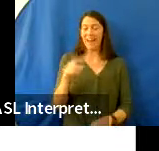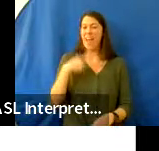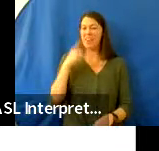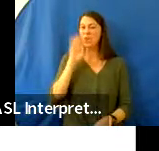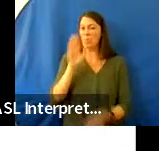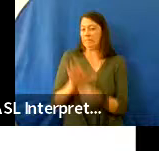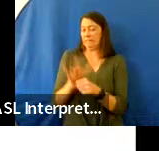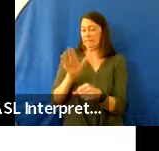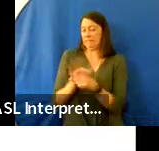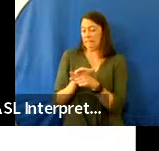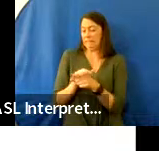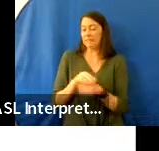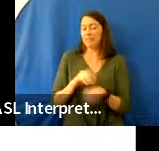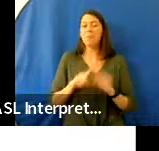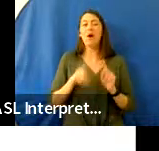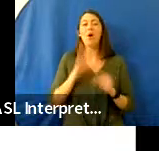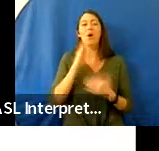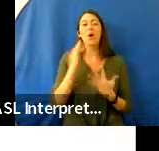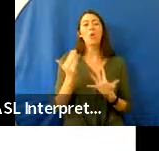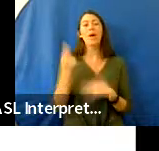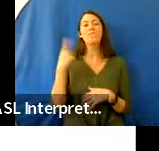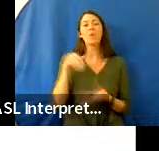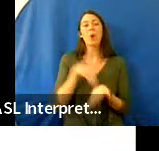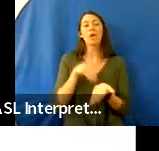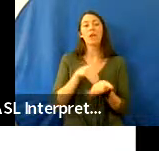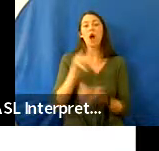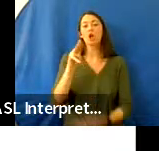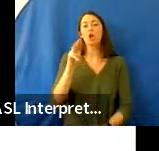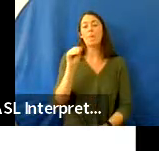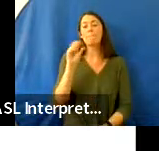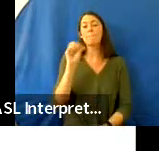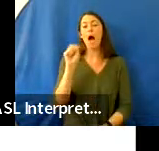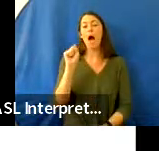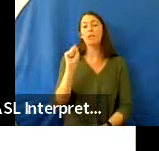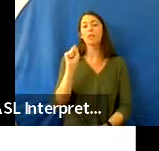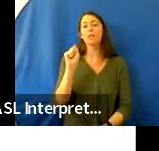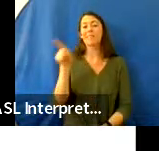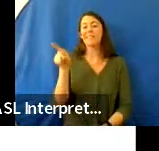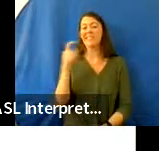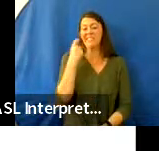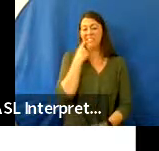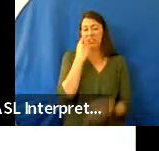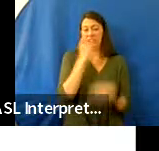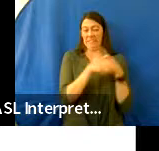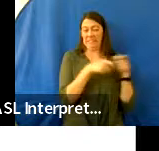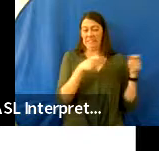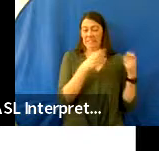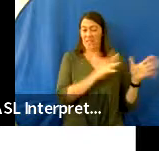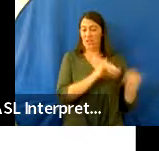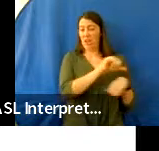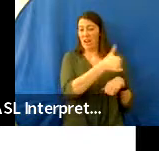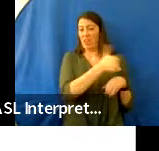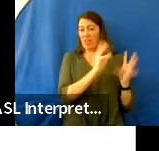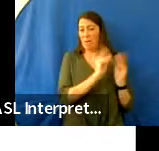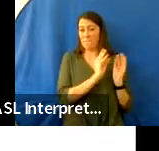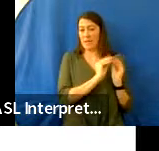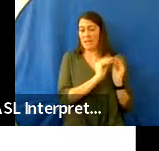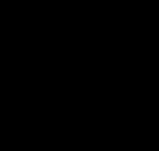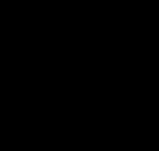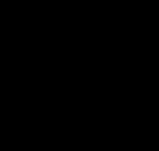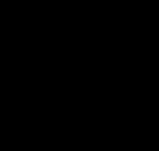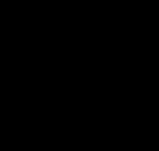going to wait for Dr. Moss. He is coming out of another meeting. And so we're going to start with Donata.